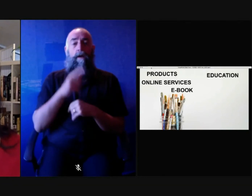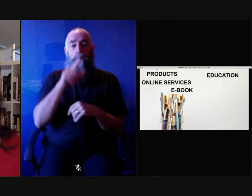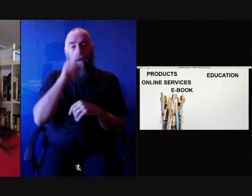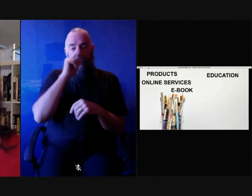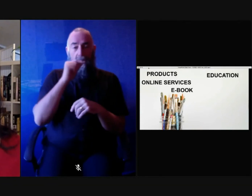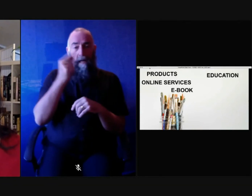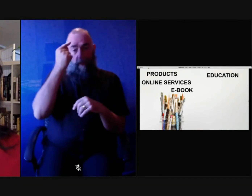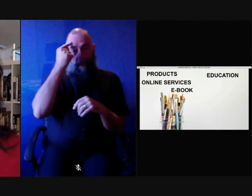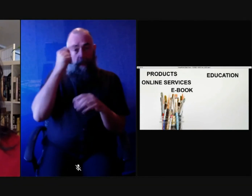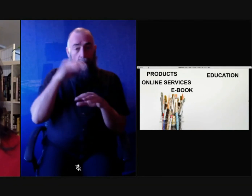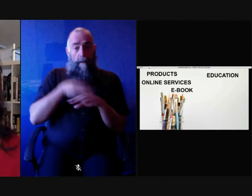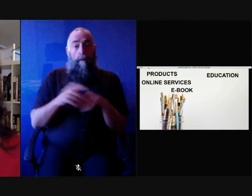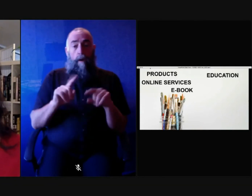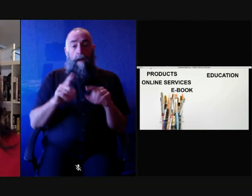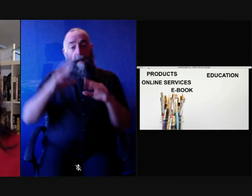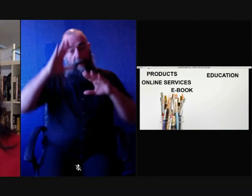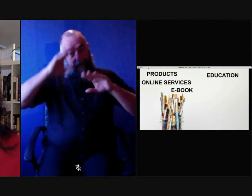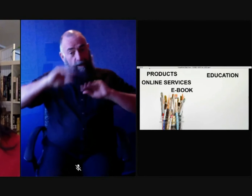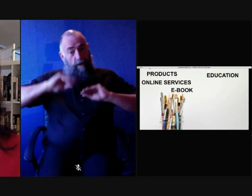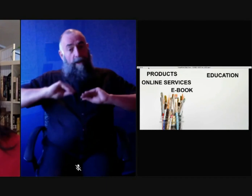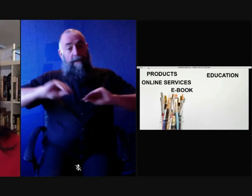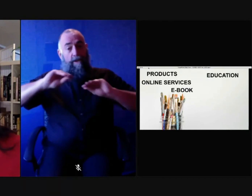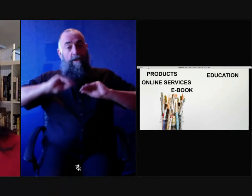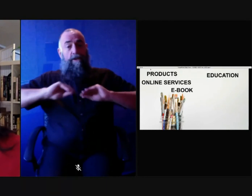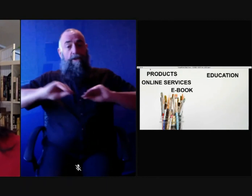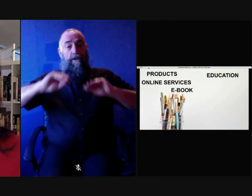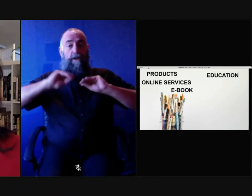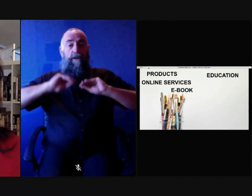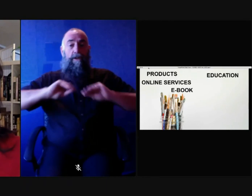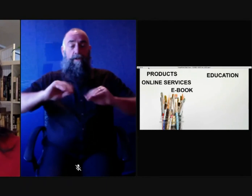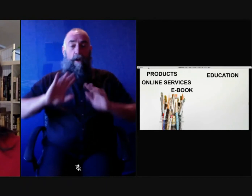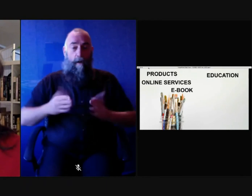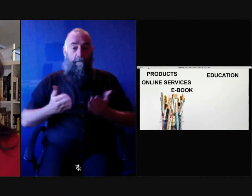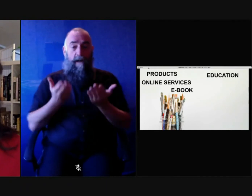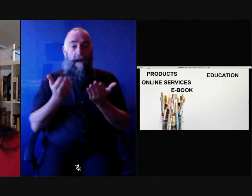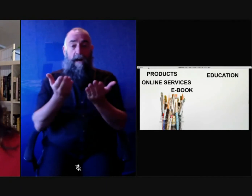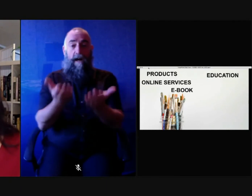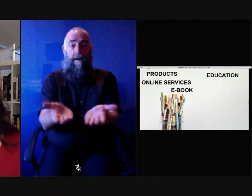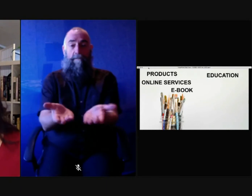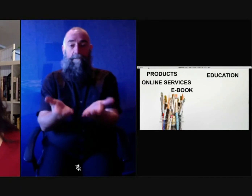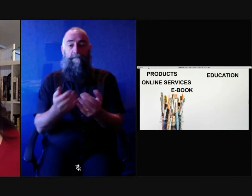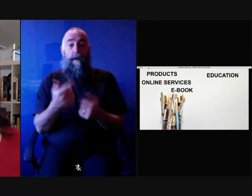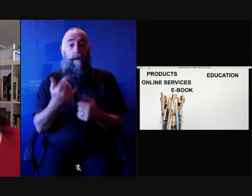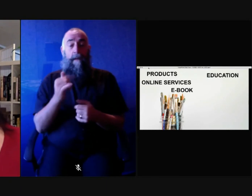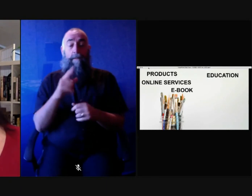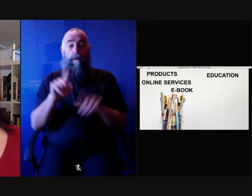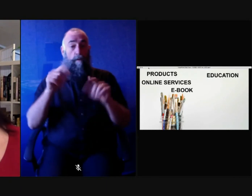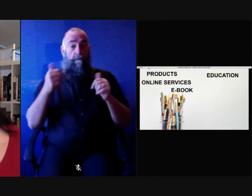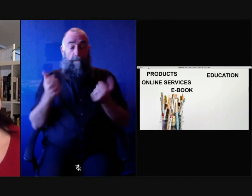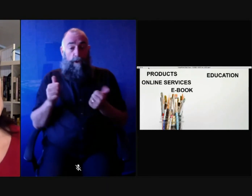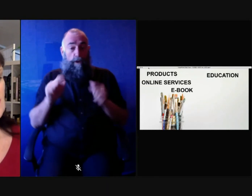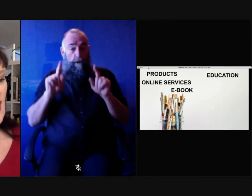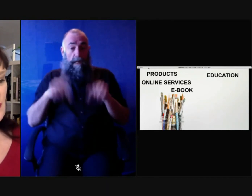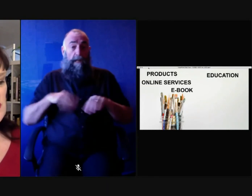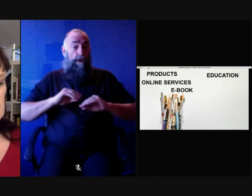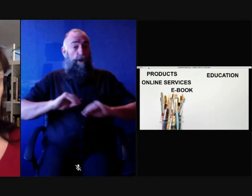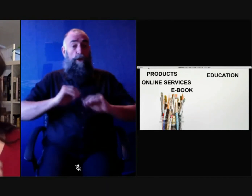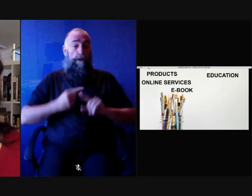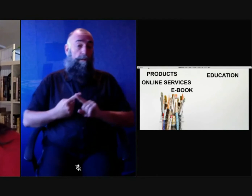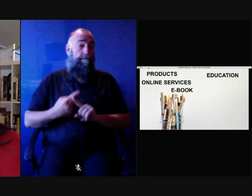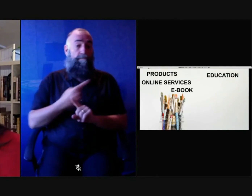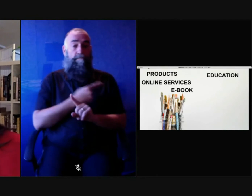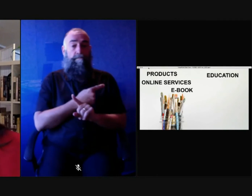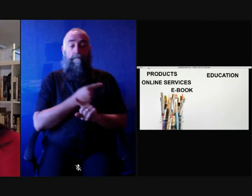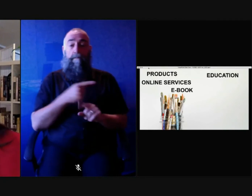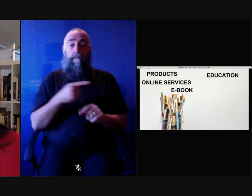think about educational offerings. For those of you who are already teaching or have taught before, now is the time